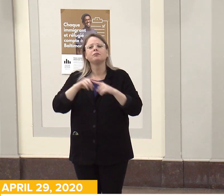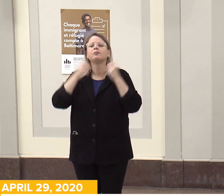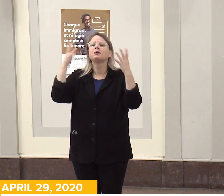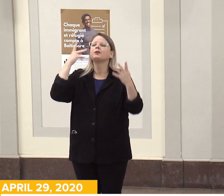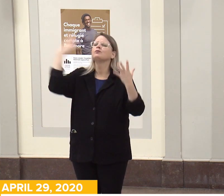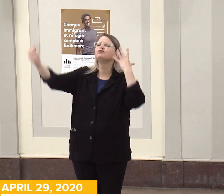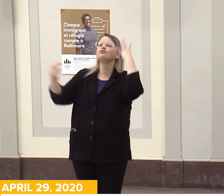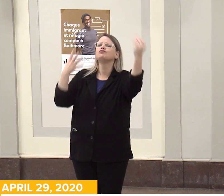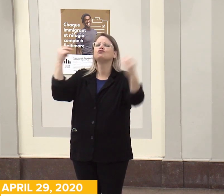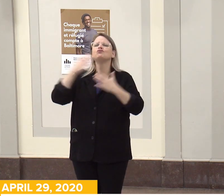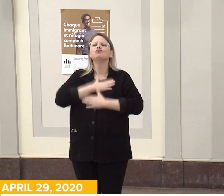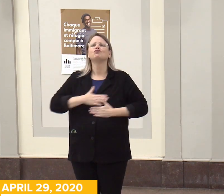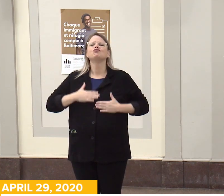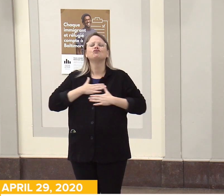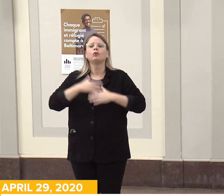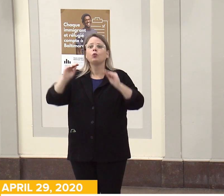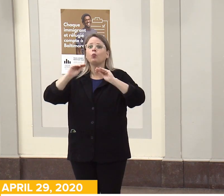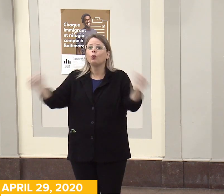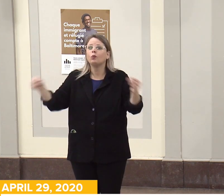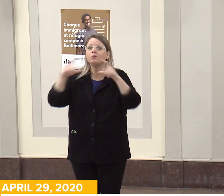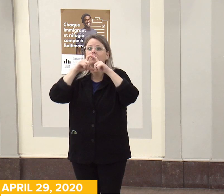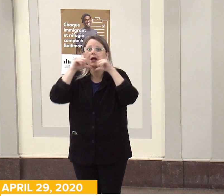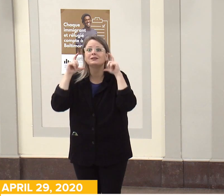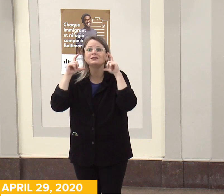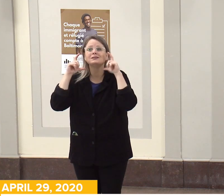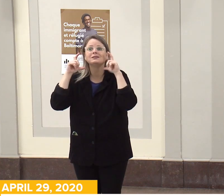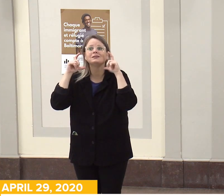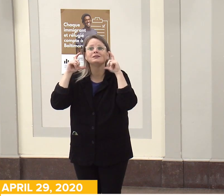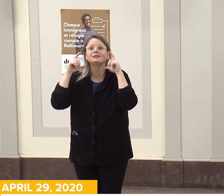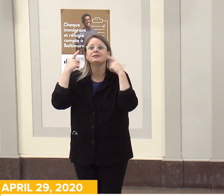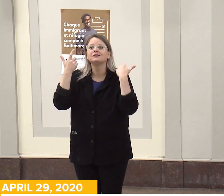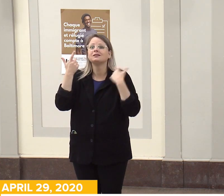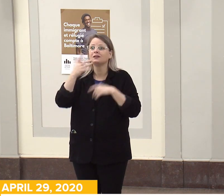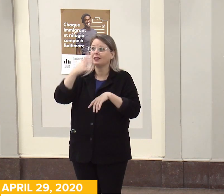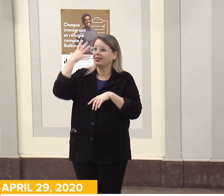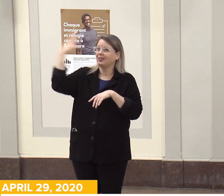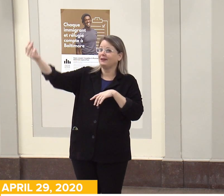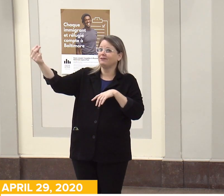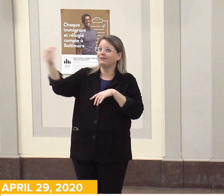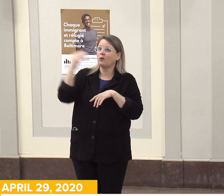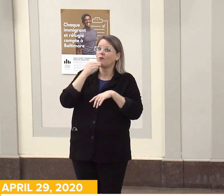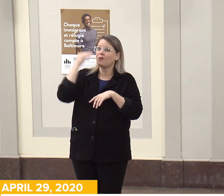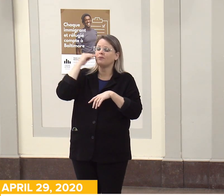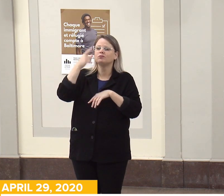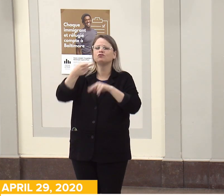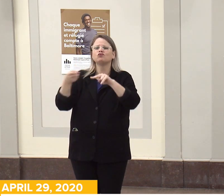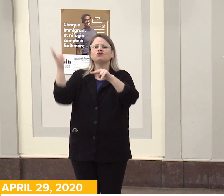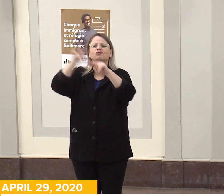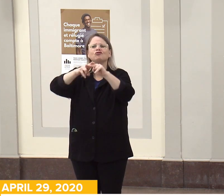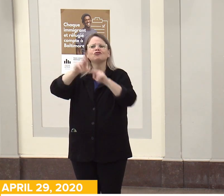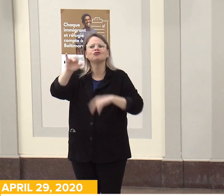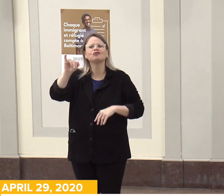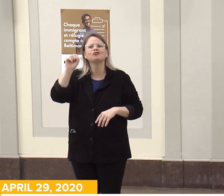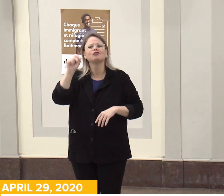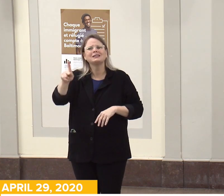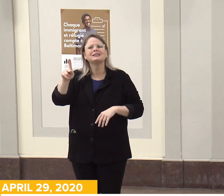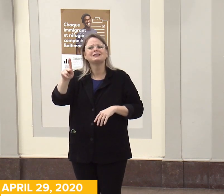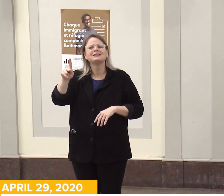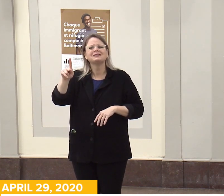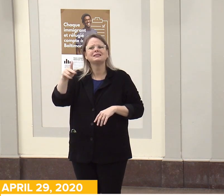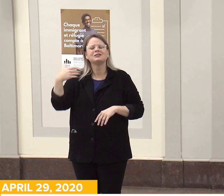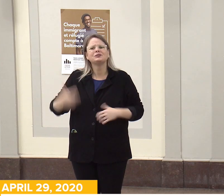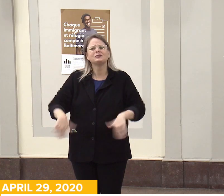mask. Every time you leave your house, you put yourself and everyone in your household at risk. This includes everyone you